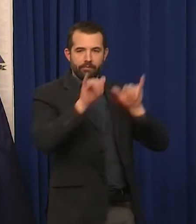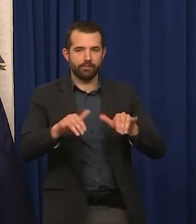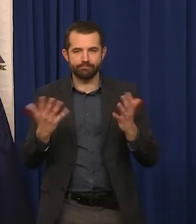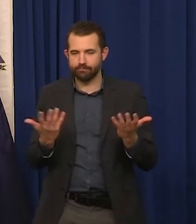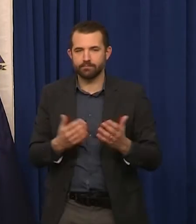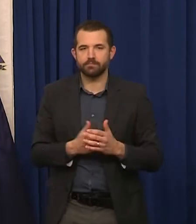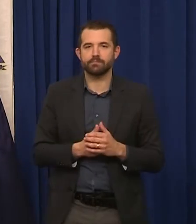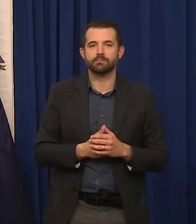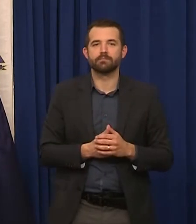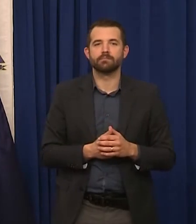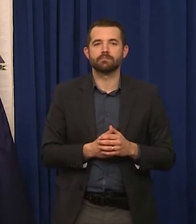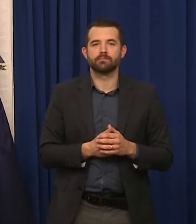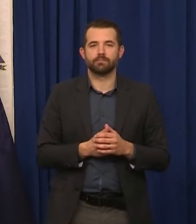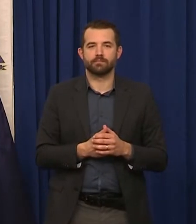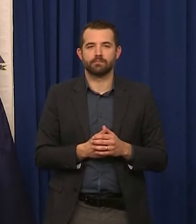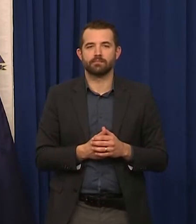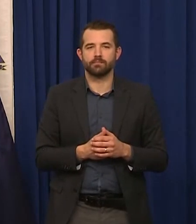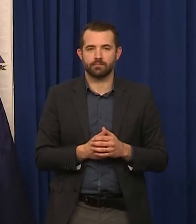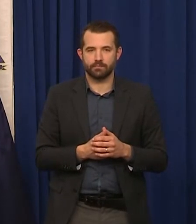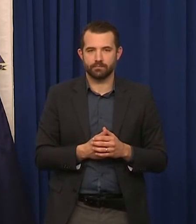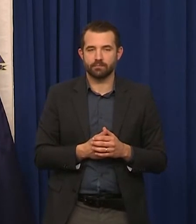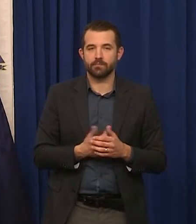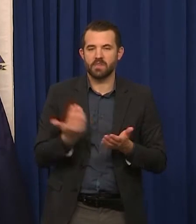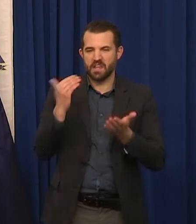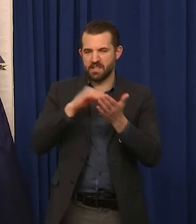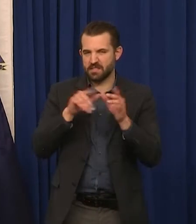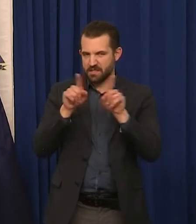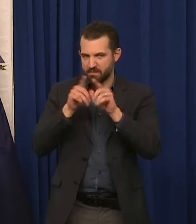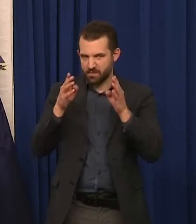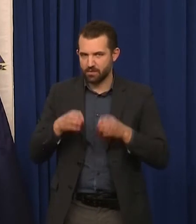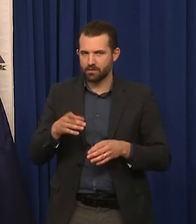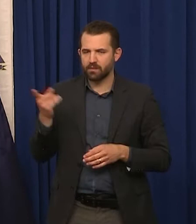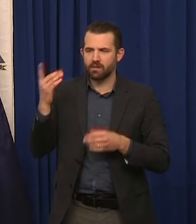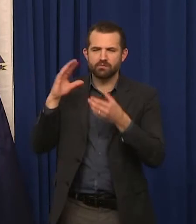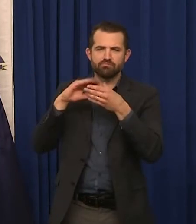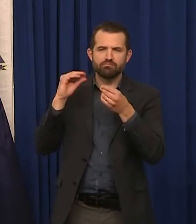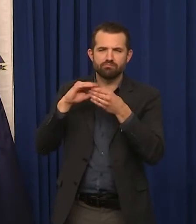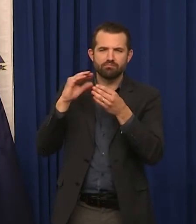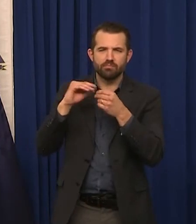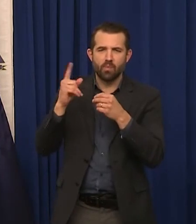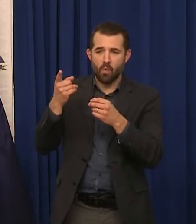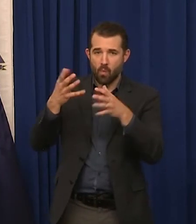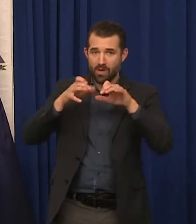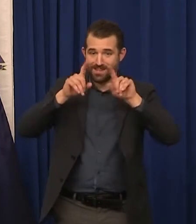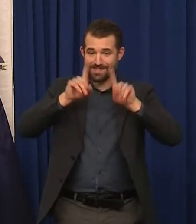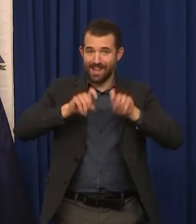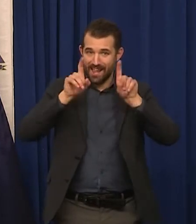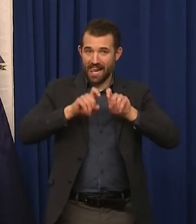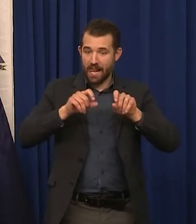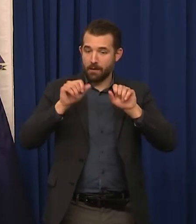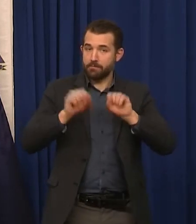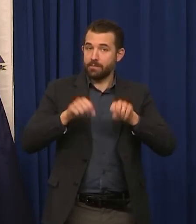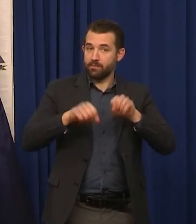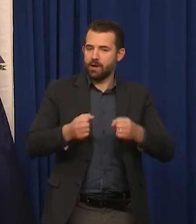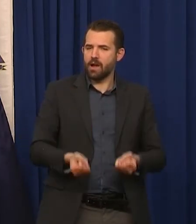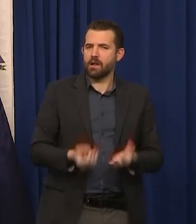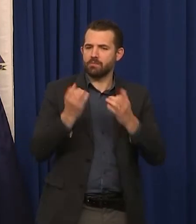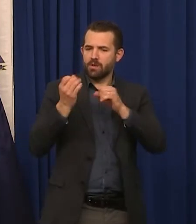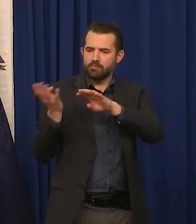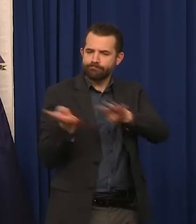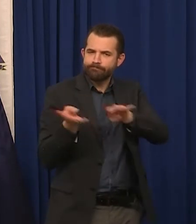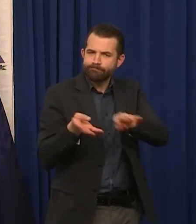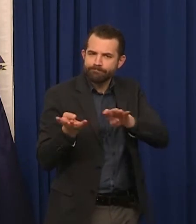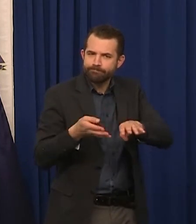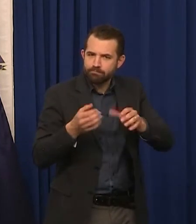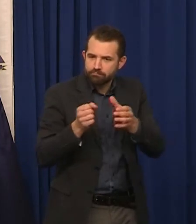that you may be looking at other ways to expand your testing capacity. Can you talk about that a little bit more? Sure. So Caitlin asks about